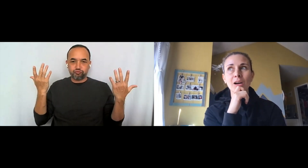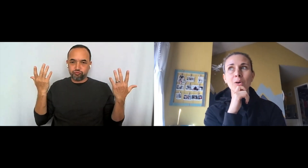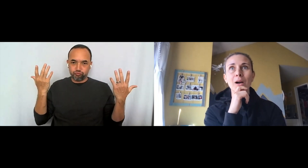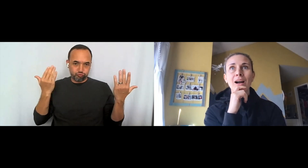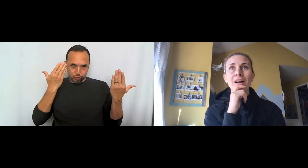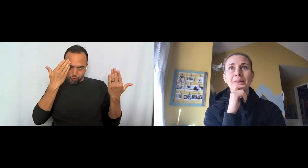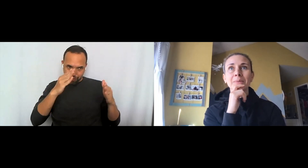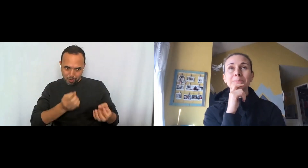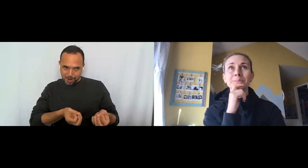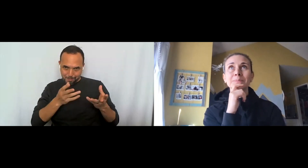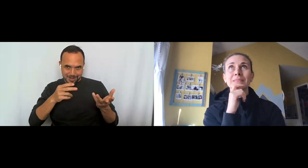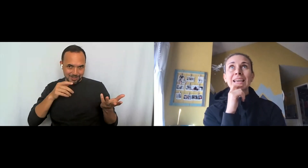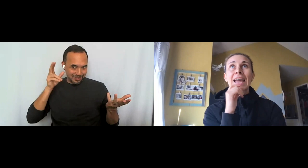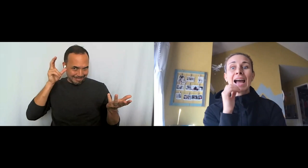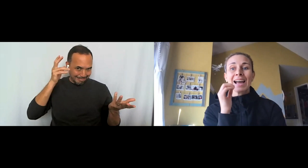So